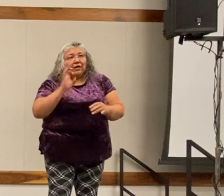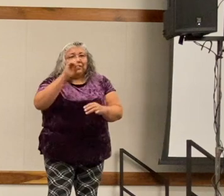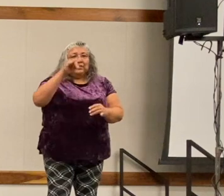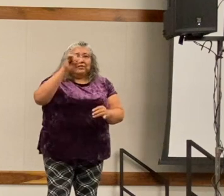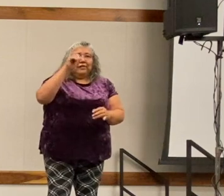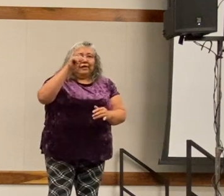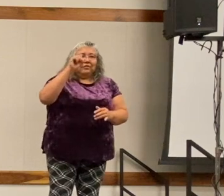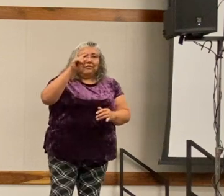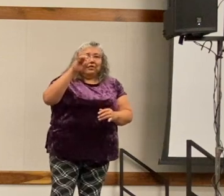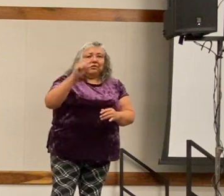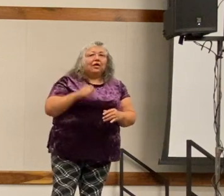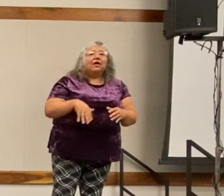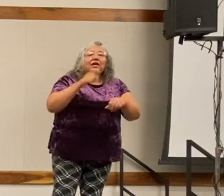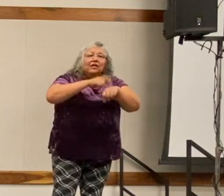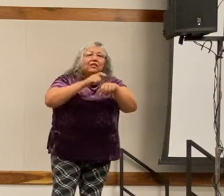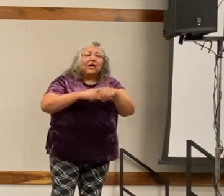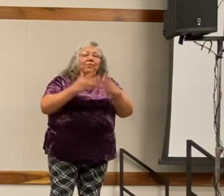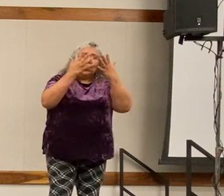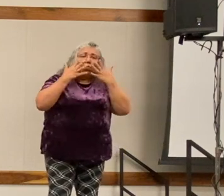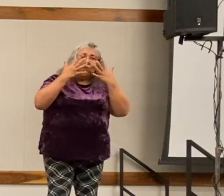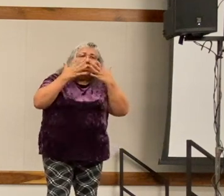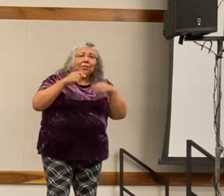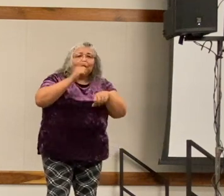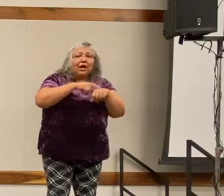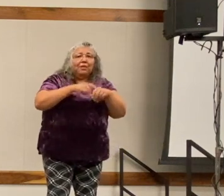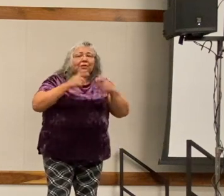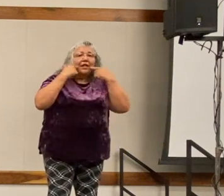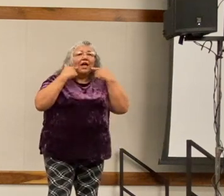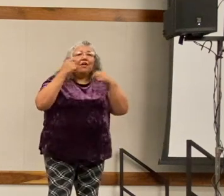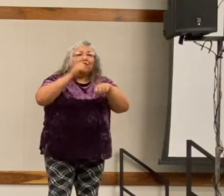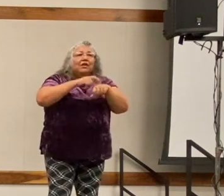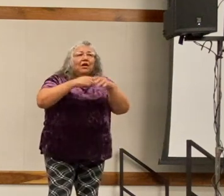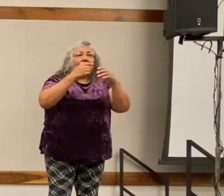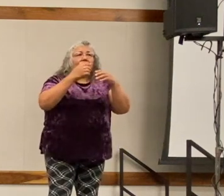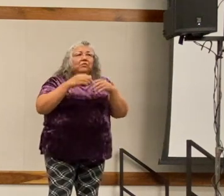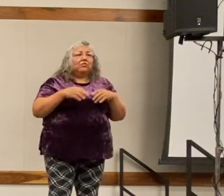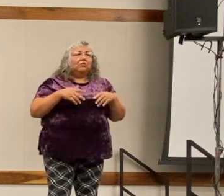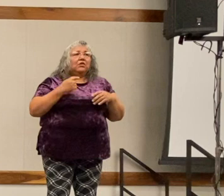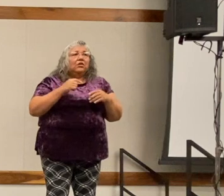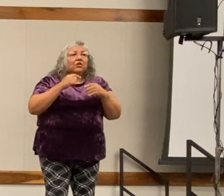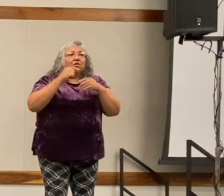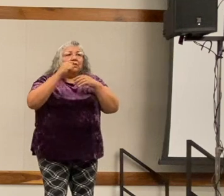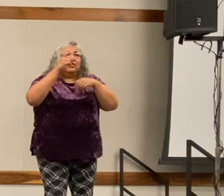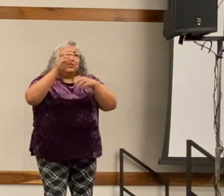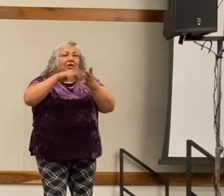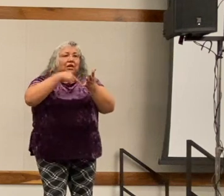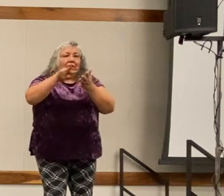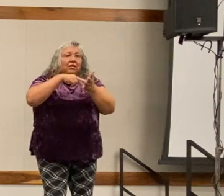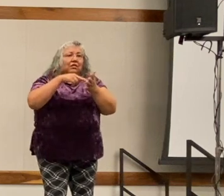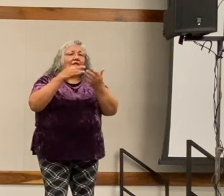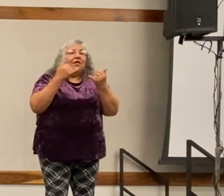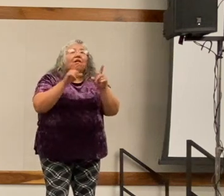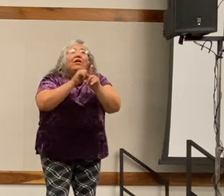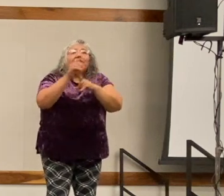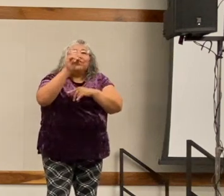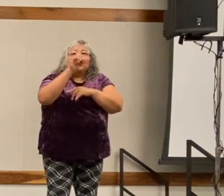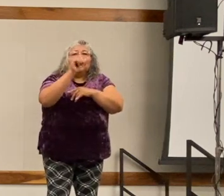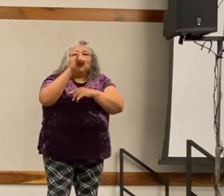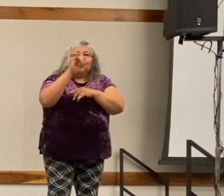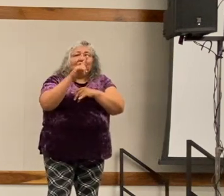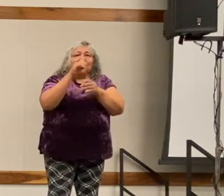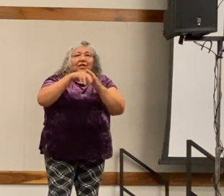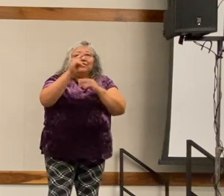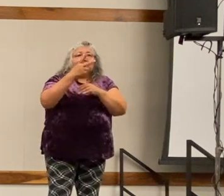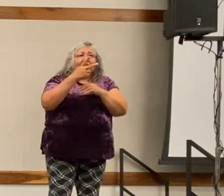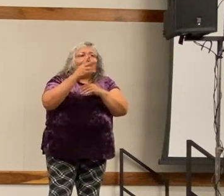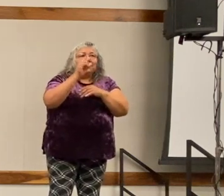Ecclesiastes says, a time to weep, a time to laugh, a time to mourn, a time to dance. Right? Even David in 2 Samuel